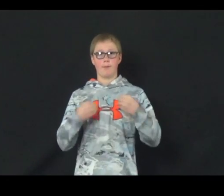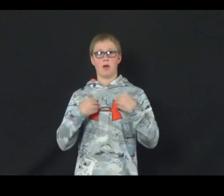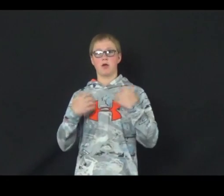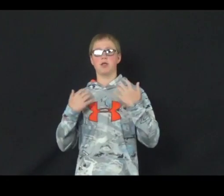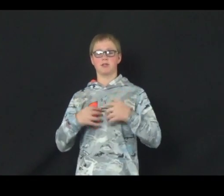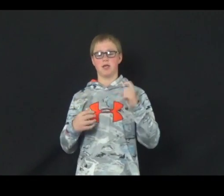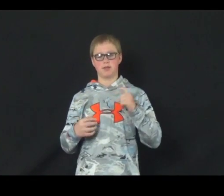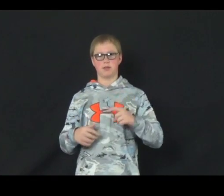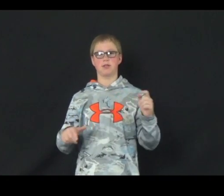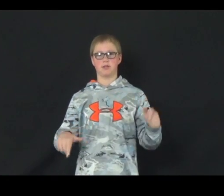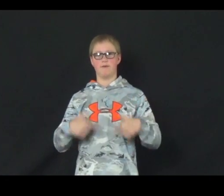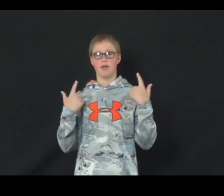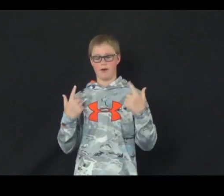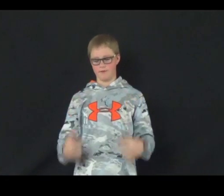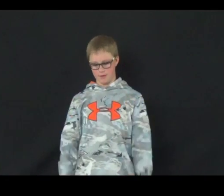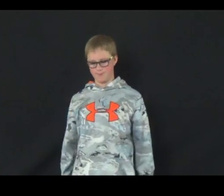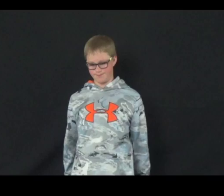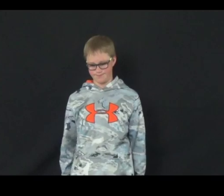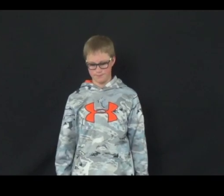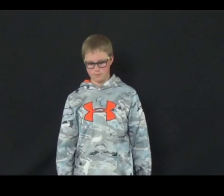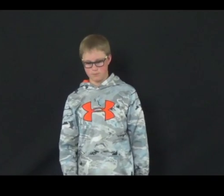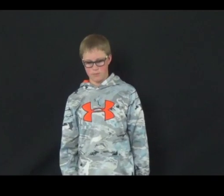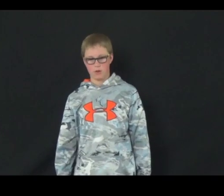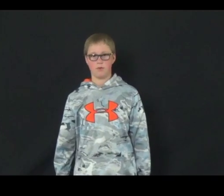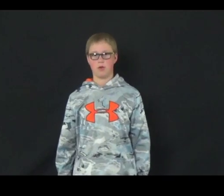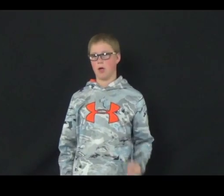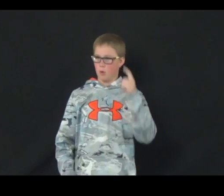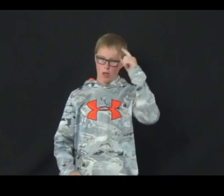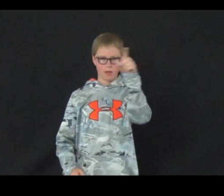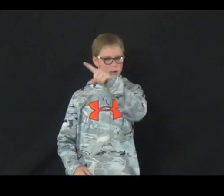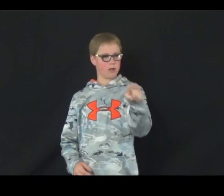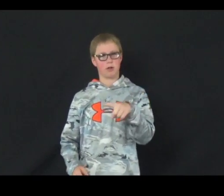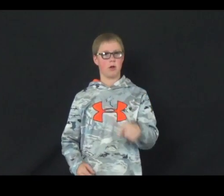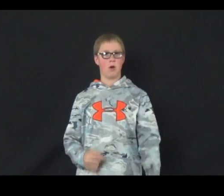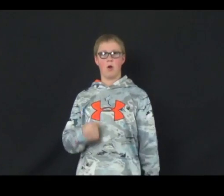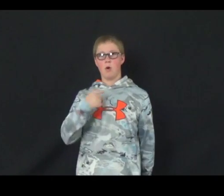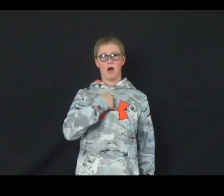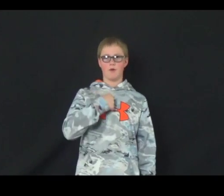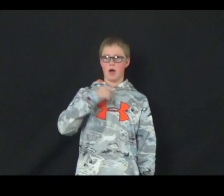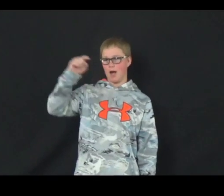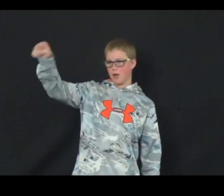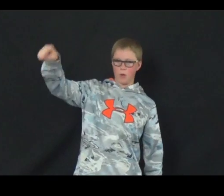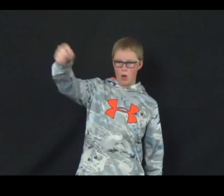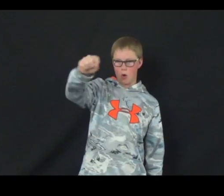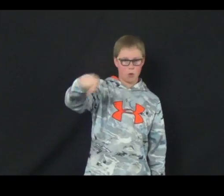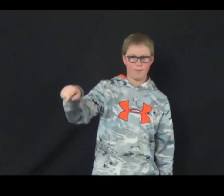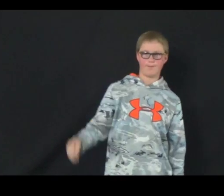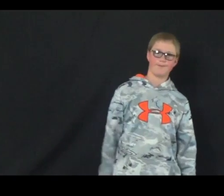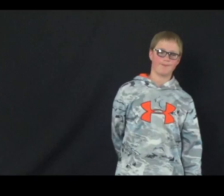bare necessities of life. Wherever I wander, wherever I roam,